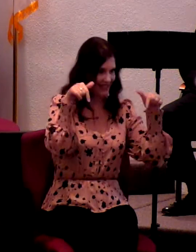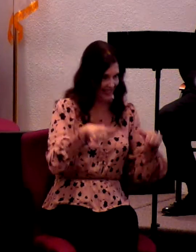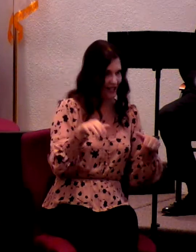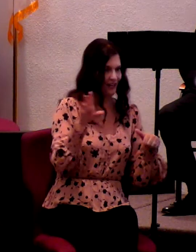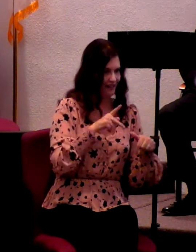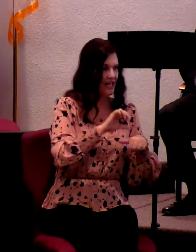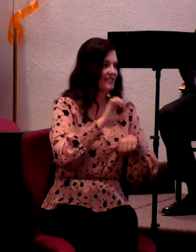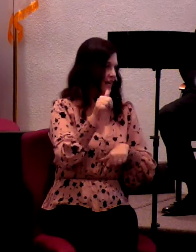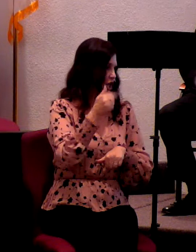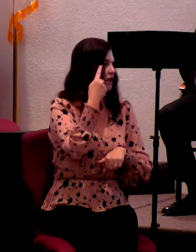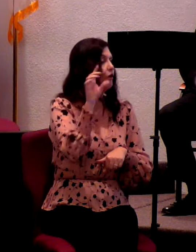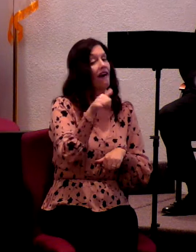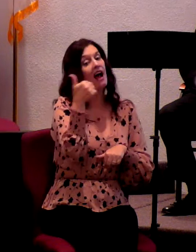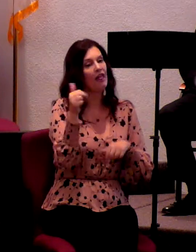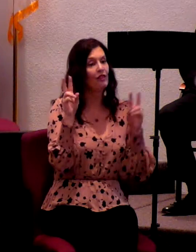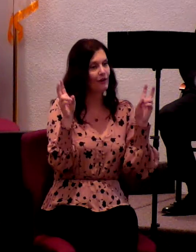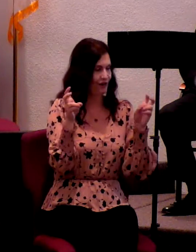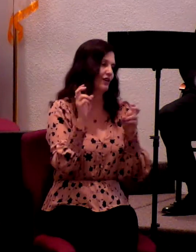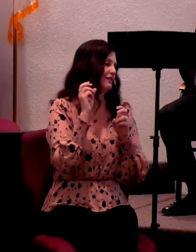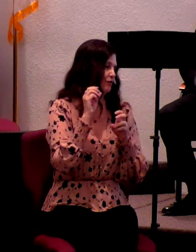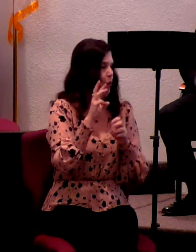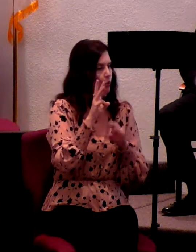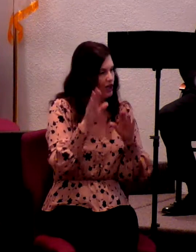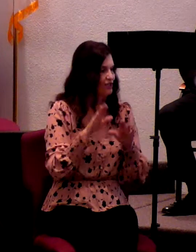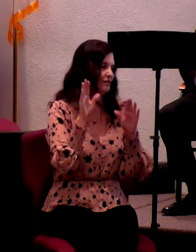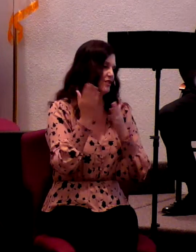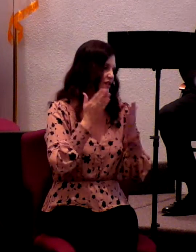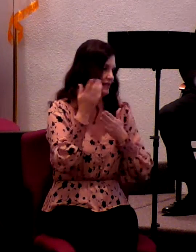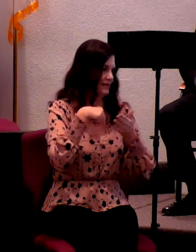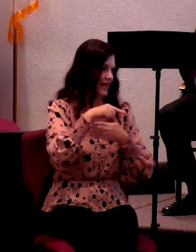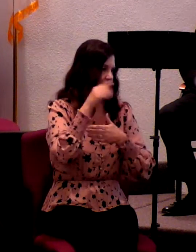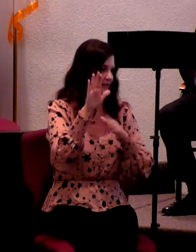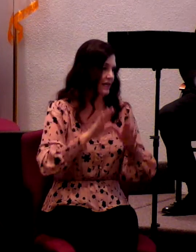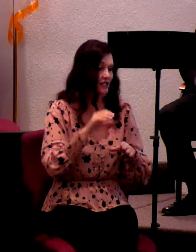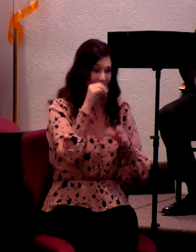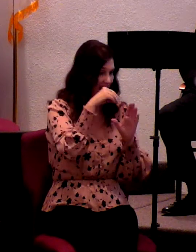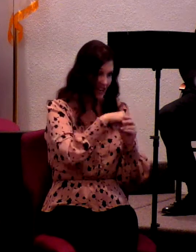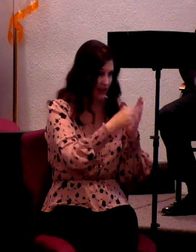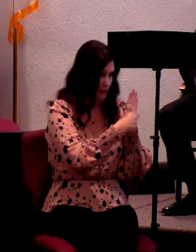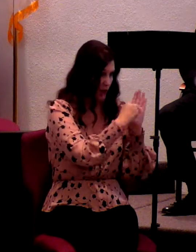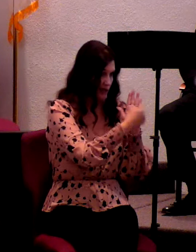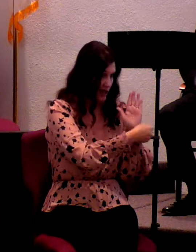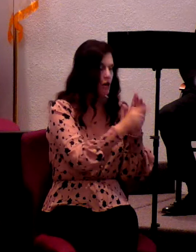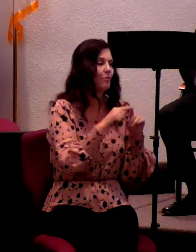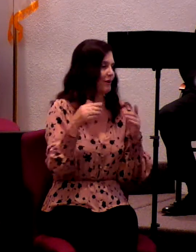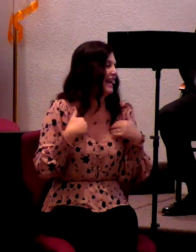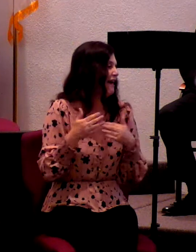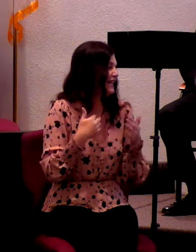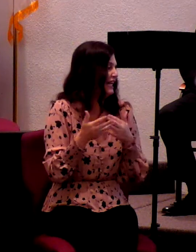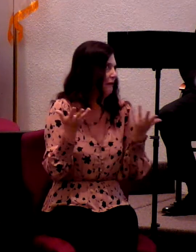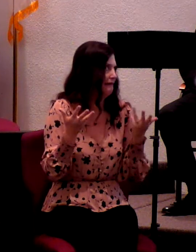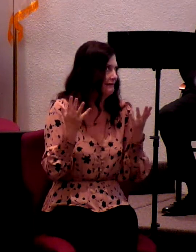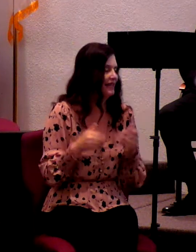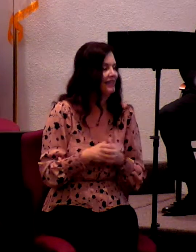our other worship service next Sunday. So it's not in the bulletin, but we're going to have it anyway, even though it's not there.